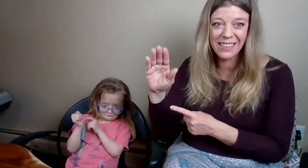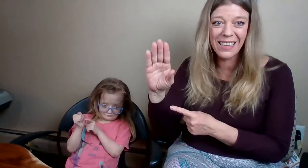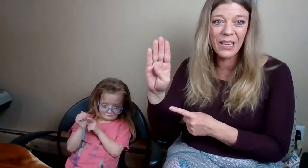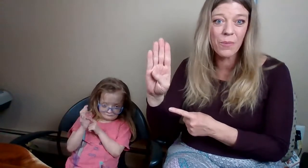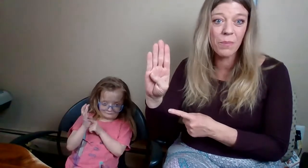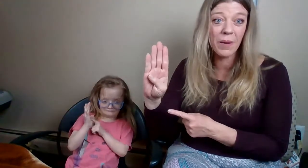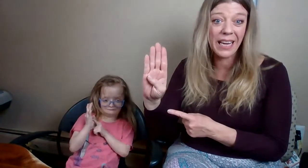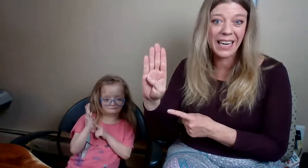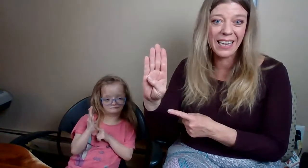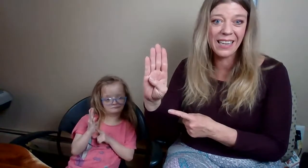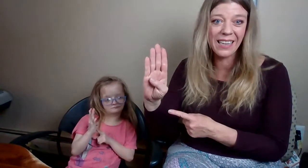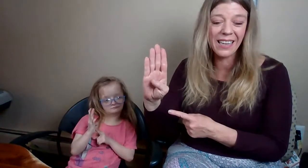B,